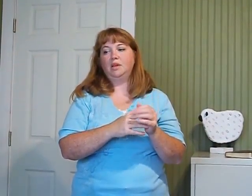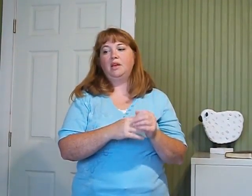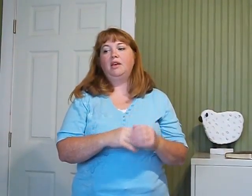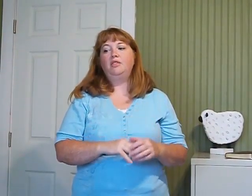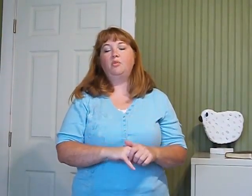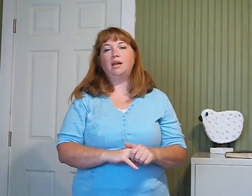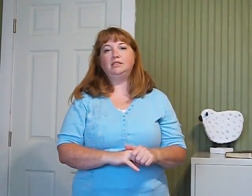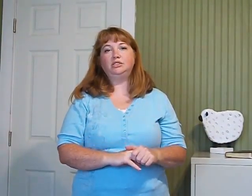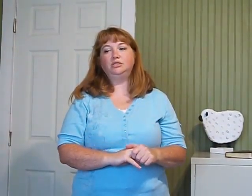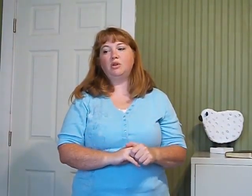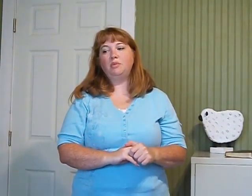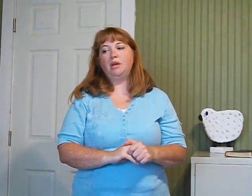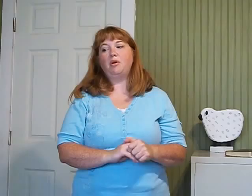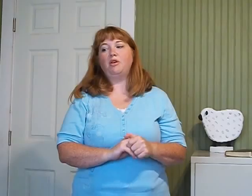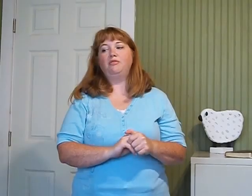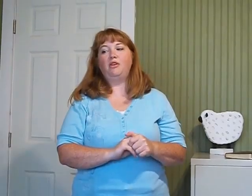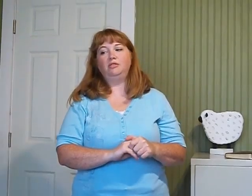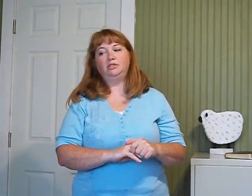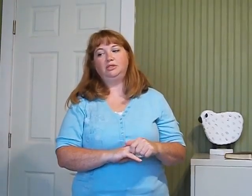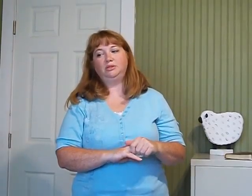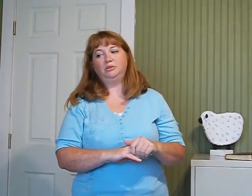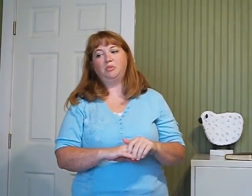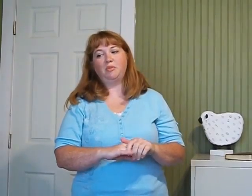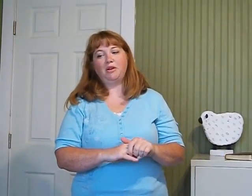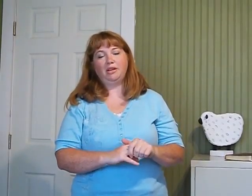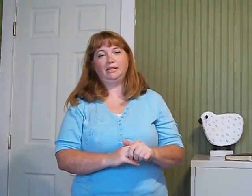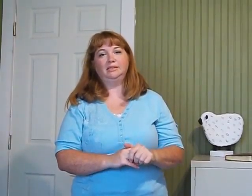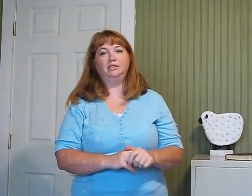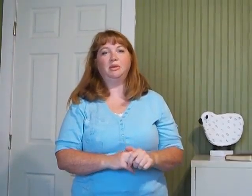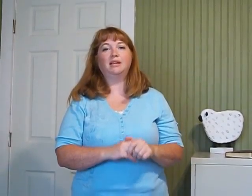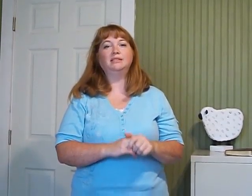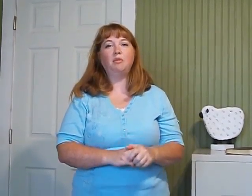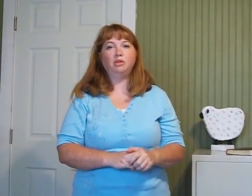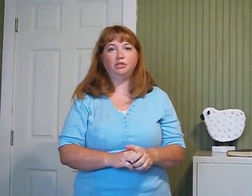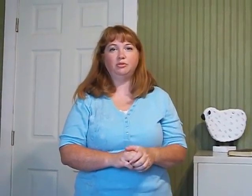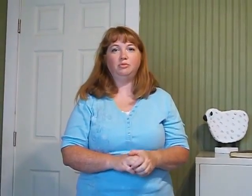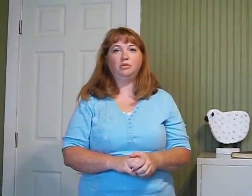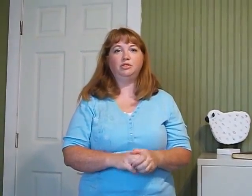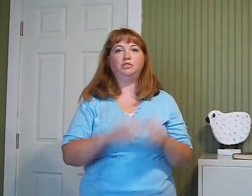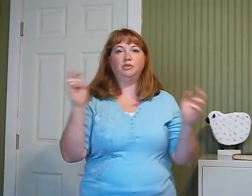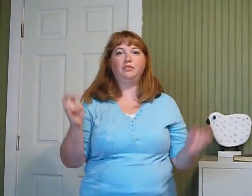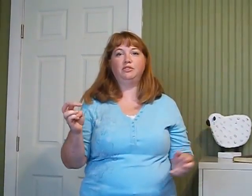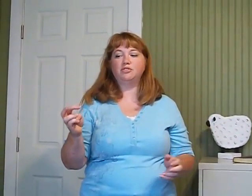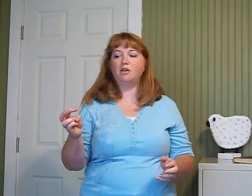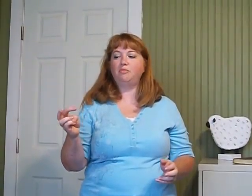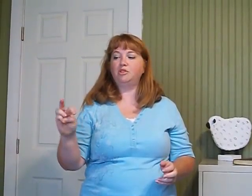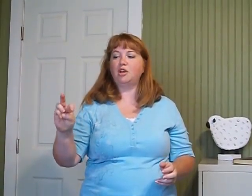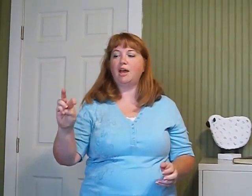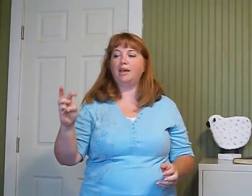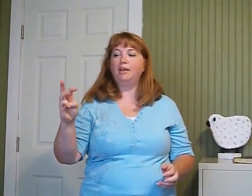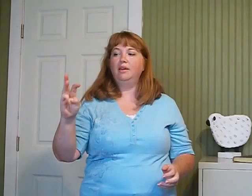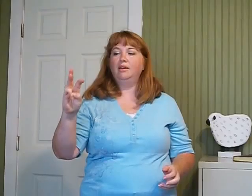Chalcedon. The Western Roman Empire falls to barbarians. You make a W, which is 3 fingers up, which